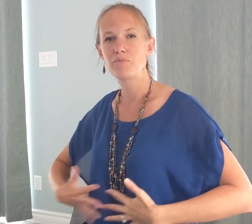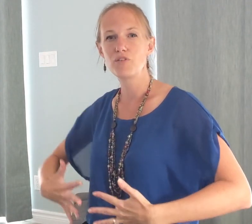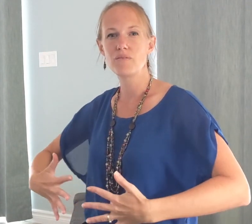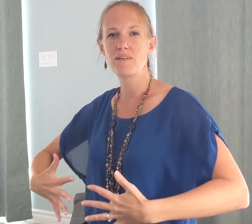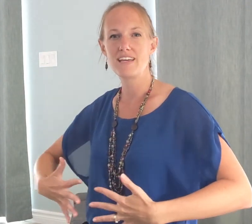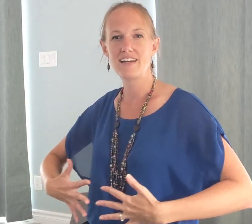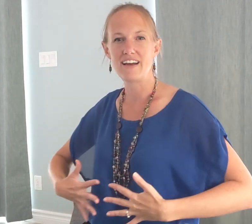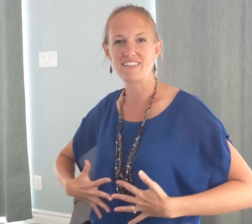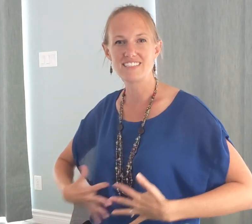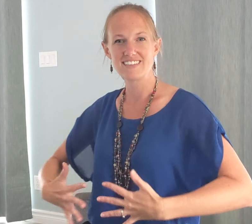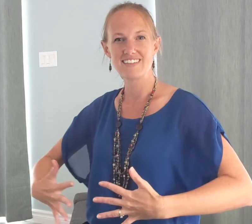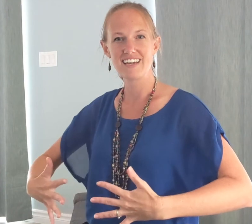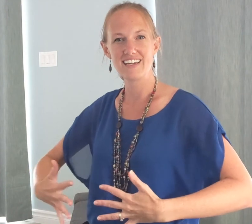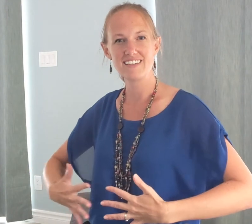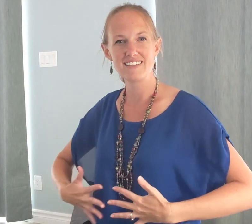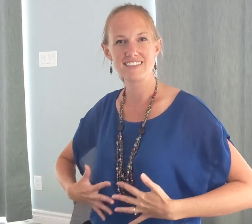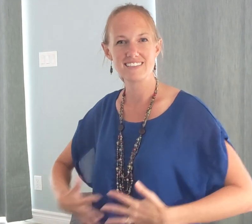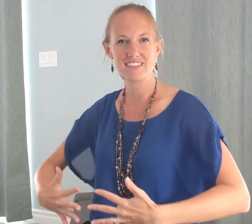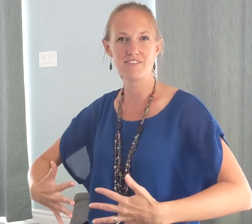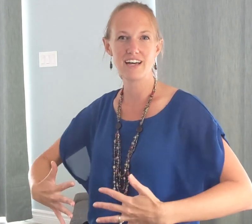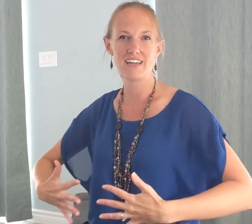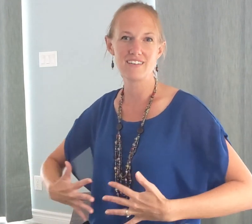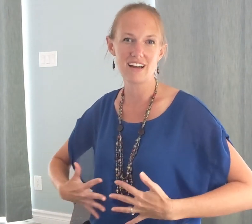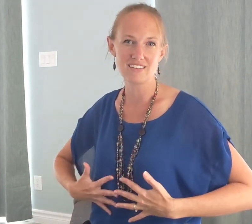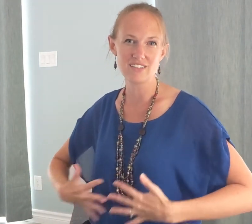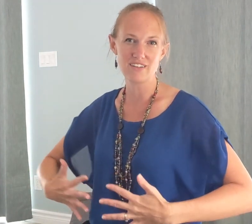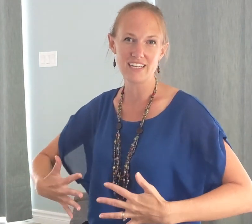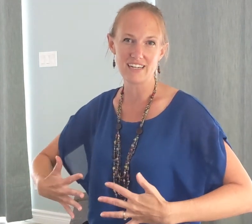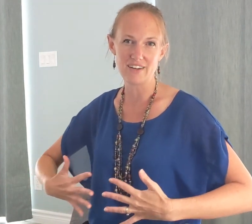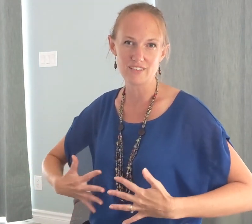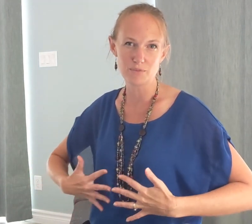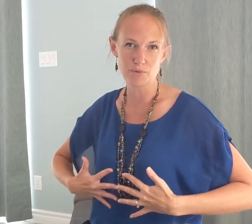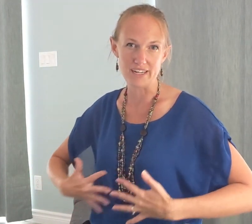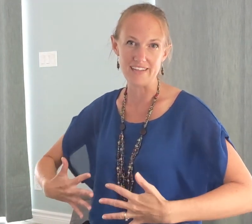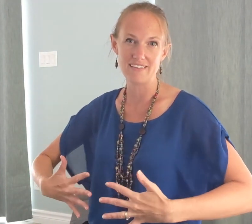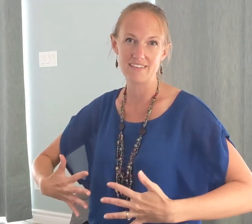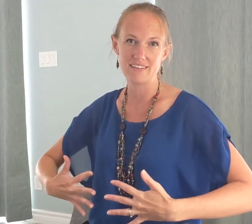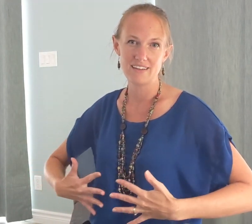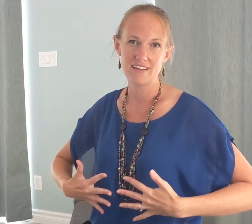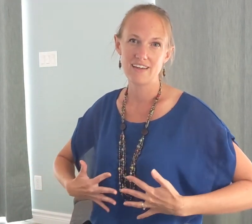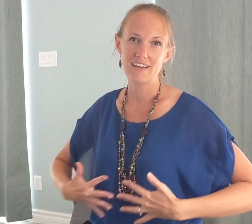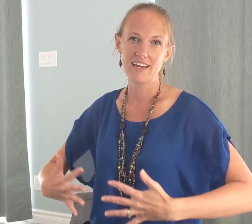move them in and out, okay? Signifying your lungs going in and out. Breathe, okay?